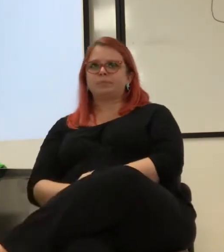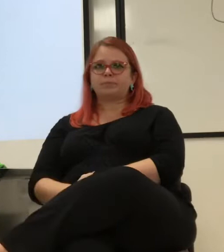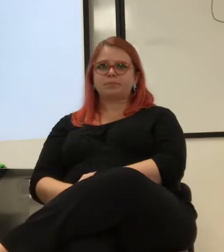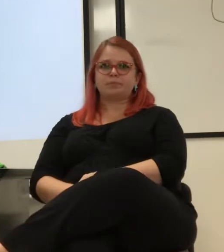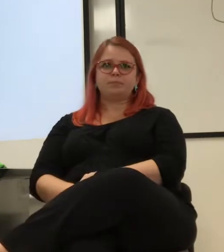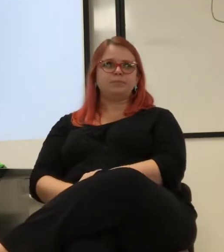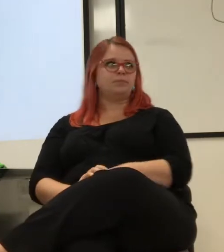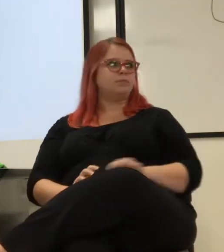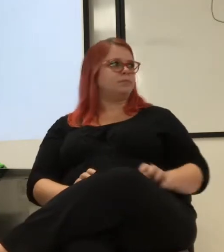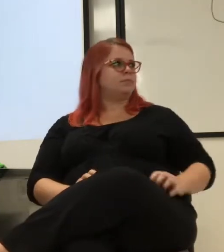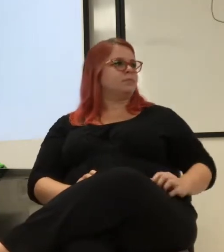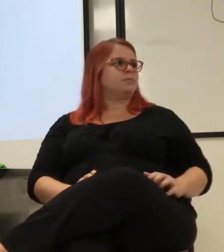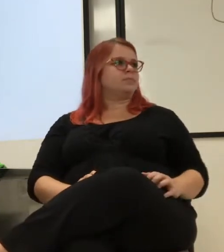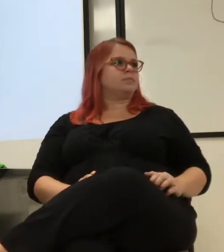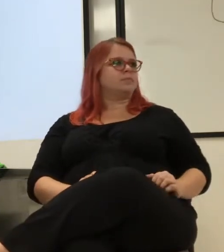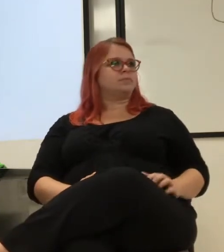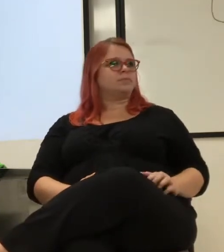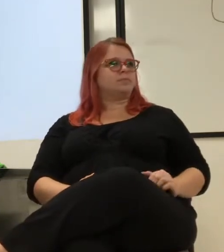Getting to the end here.